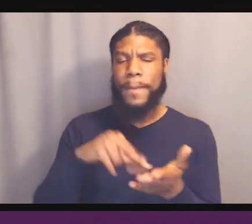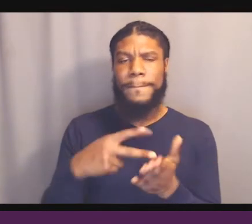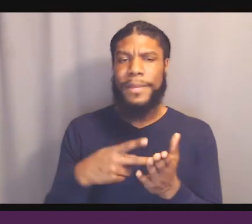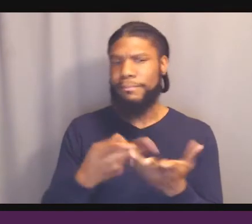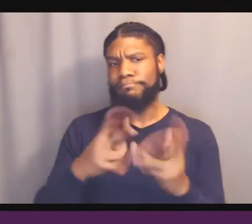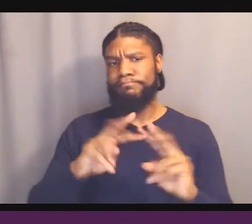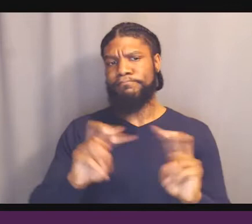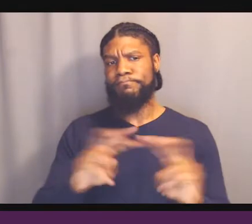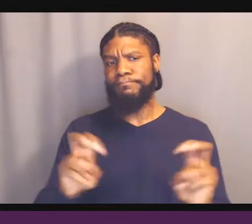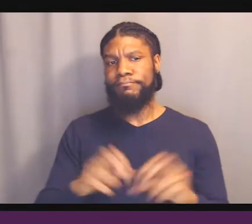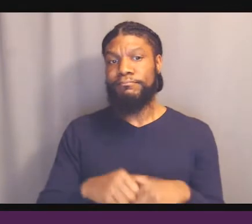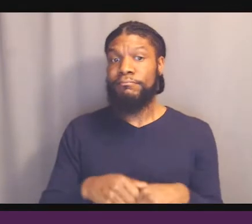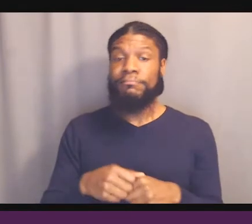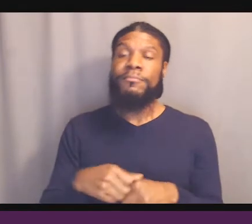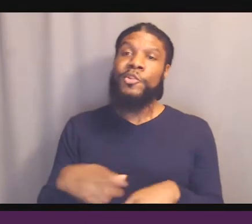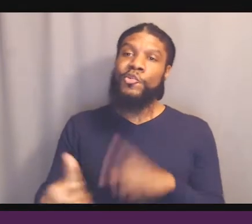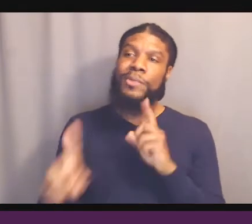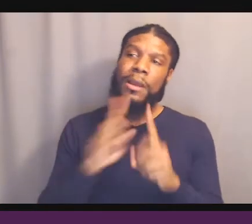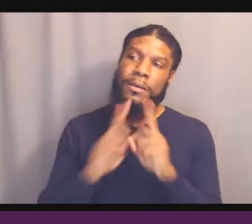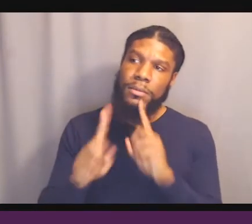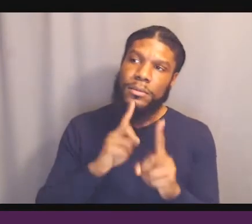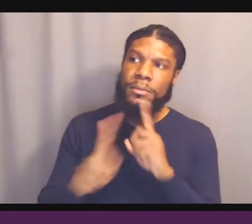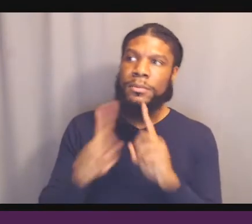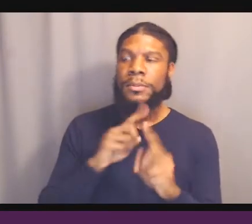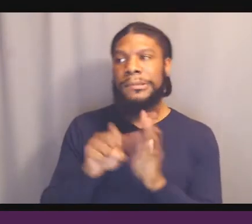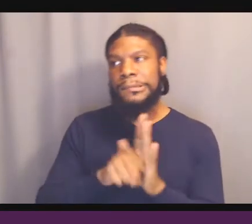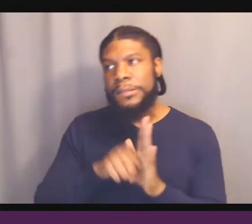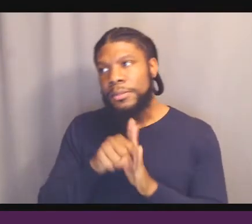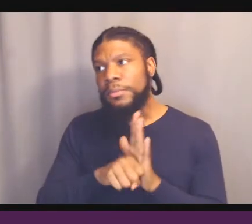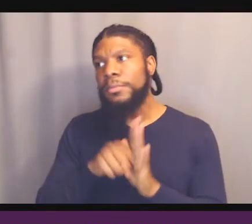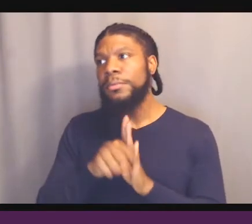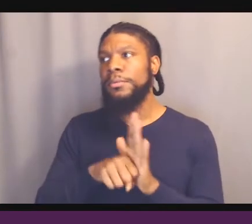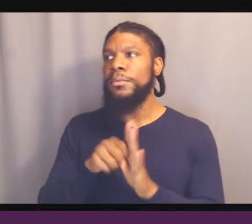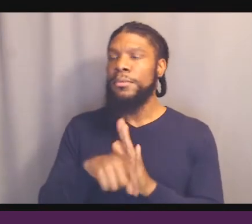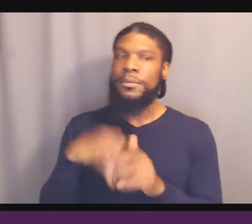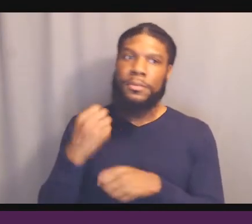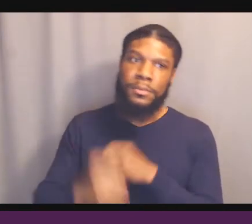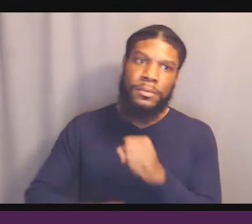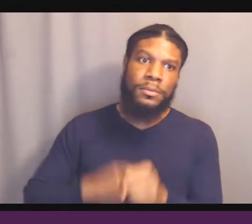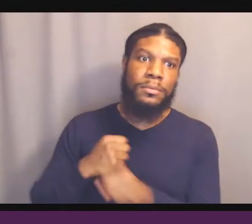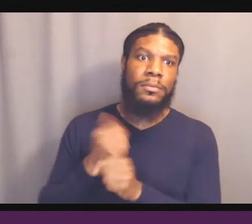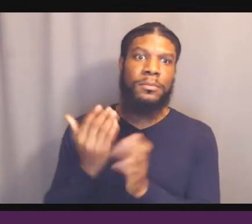been talking my ear off for years. I've been coming to the church hearing